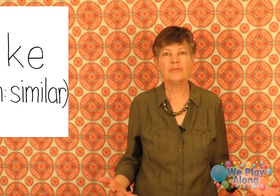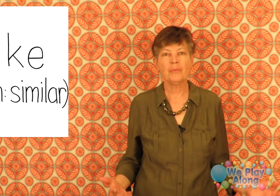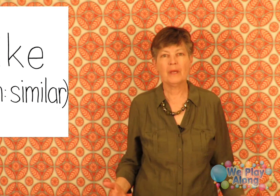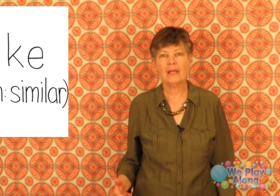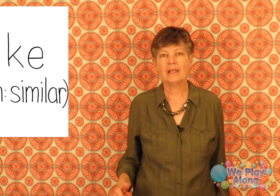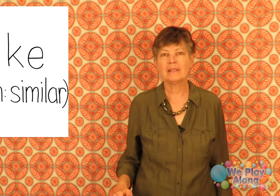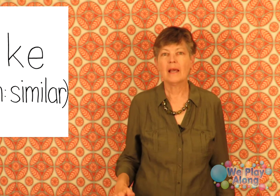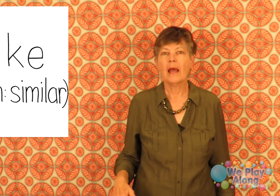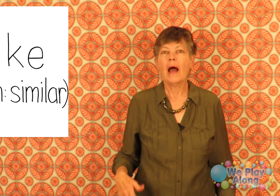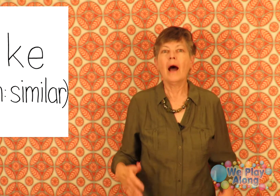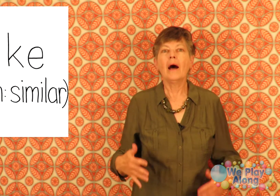different meanings.